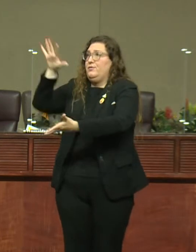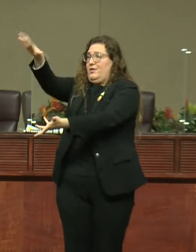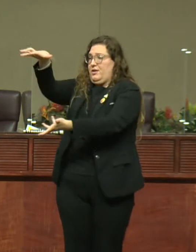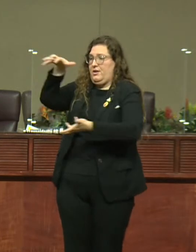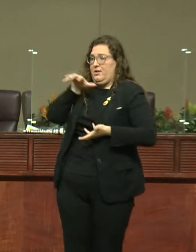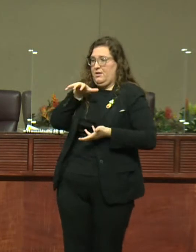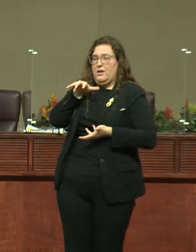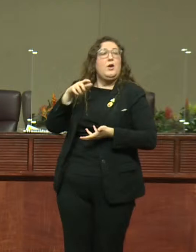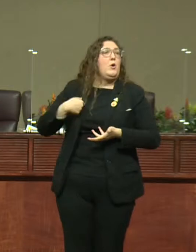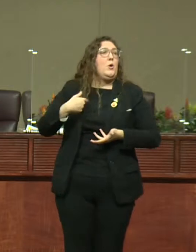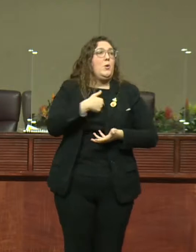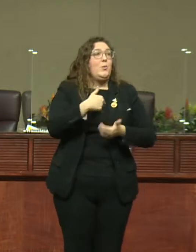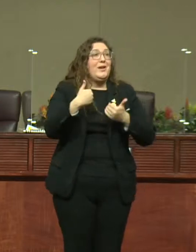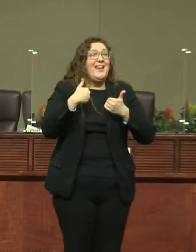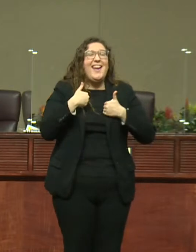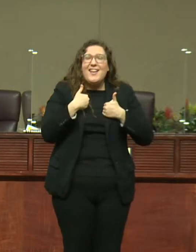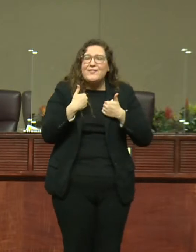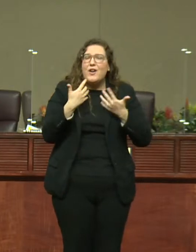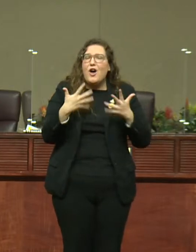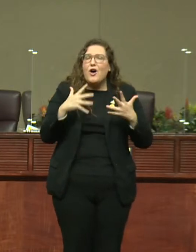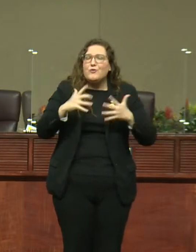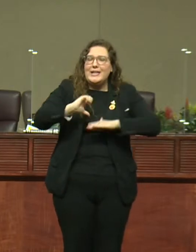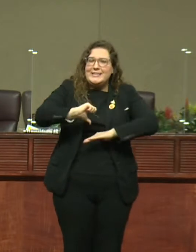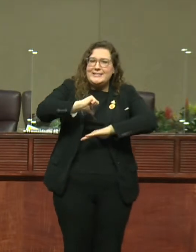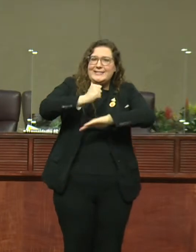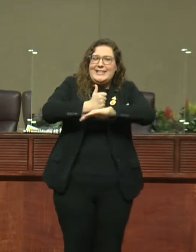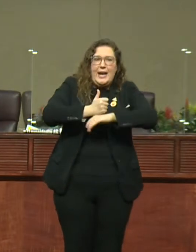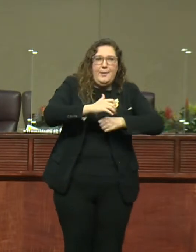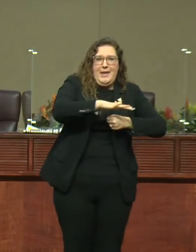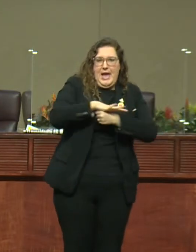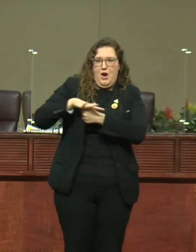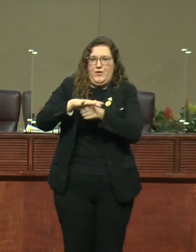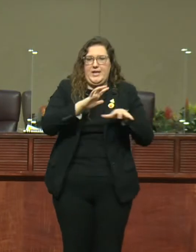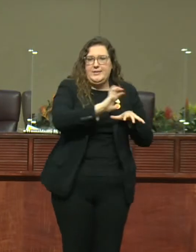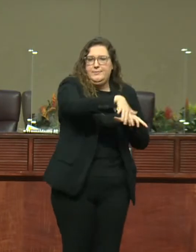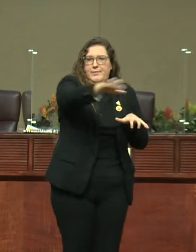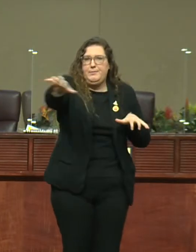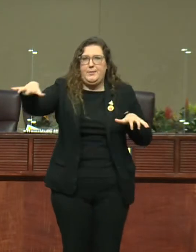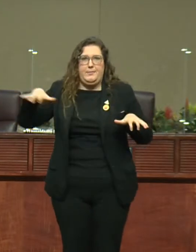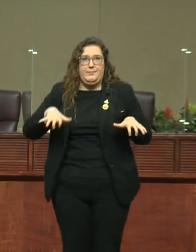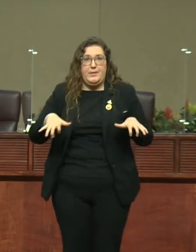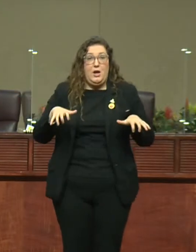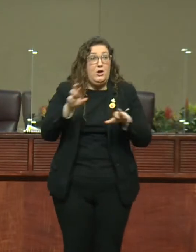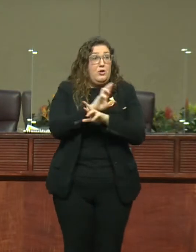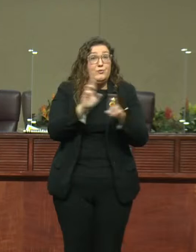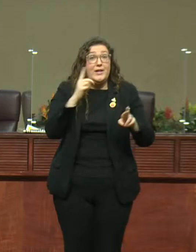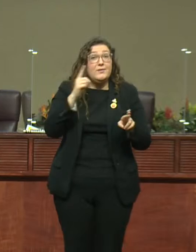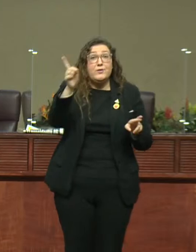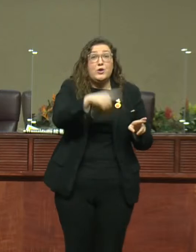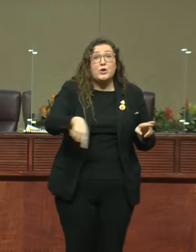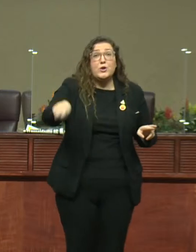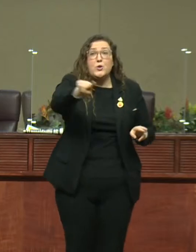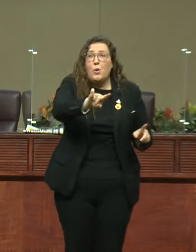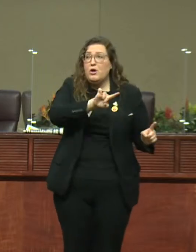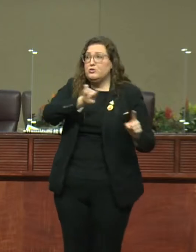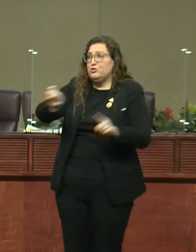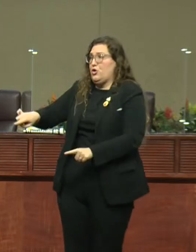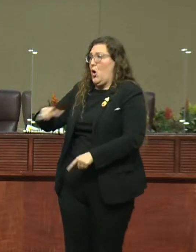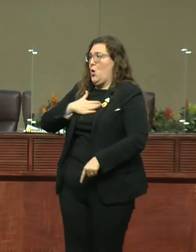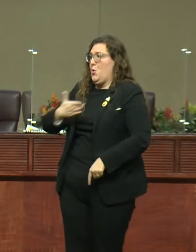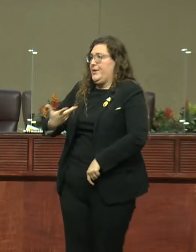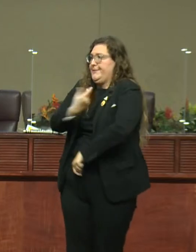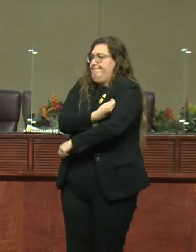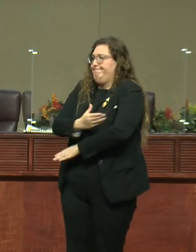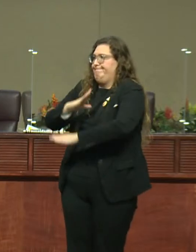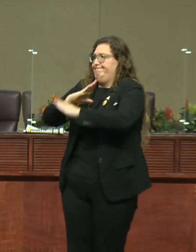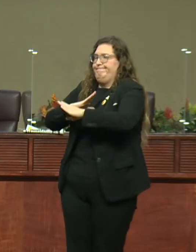of distribution sites that we will make accessible certainly to the public. One thing I want to caution everybody on is, even if we